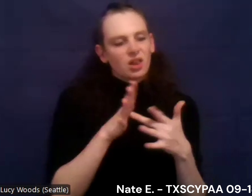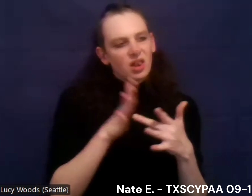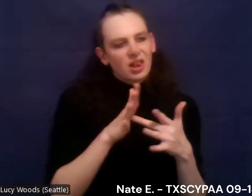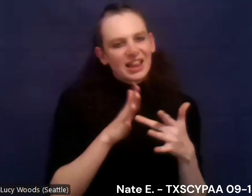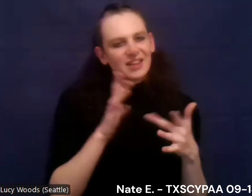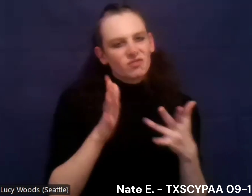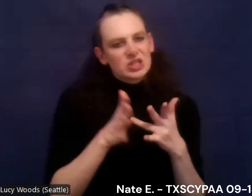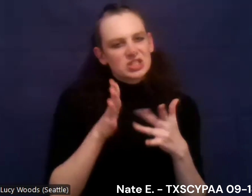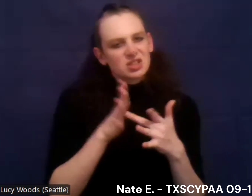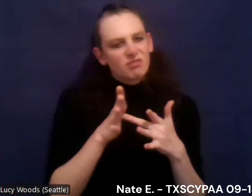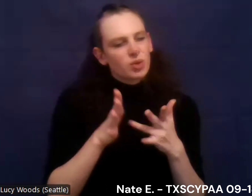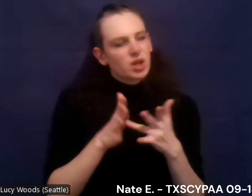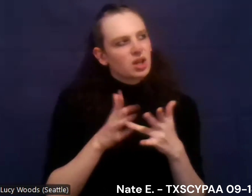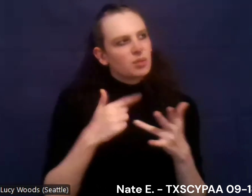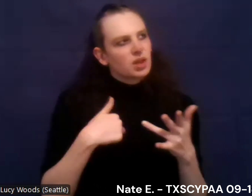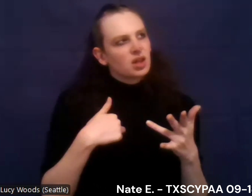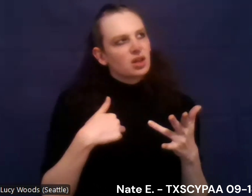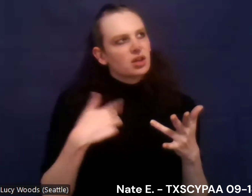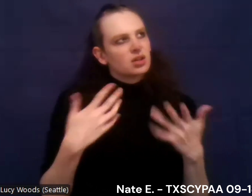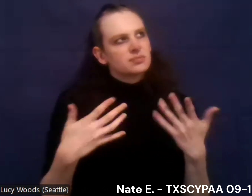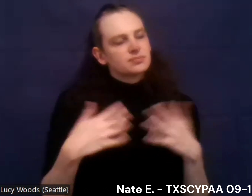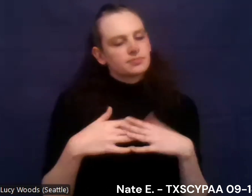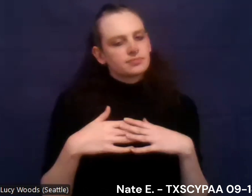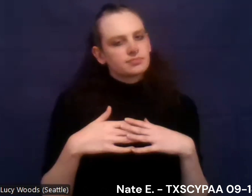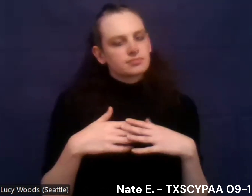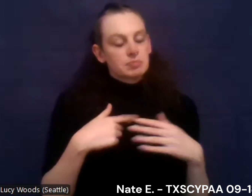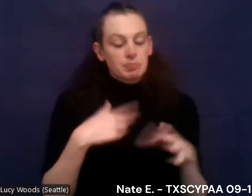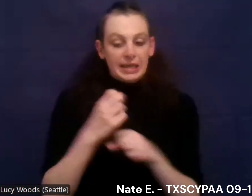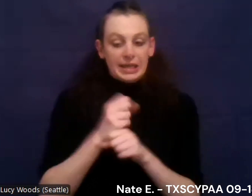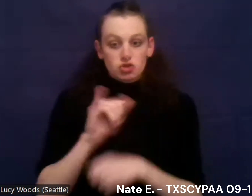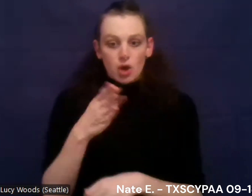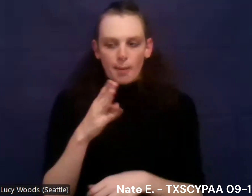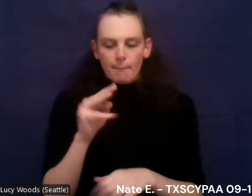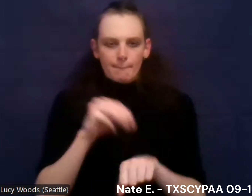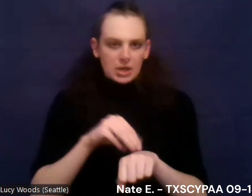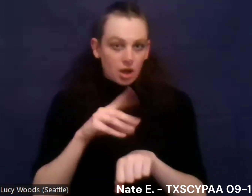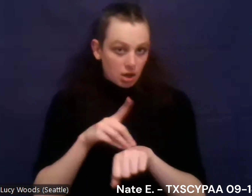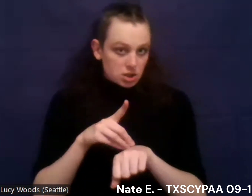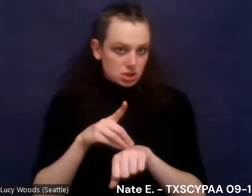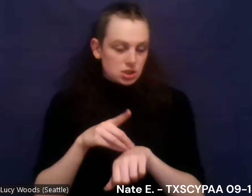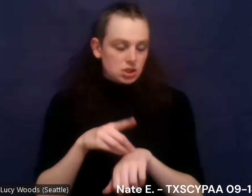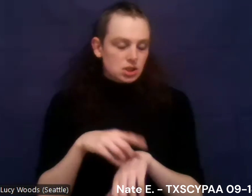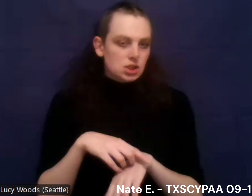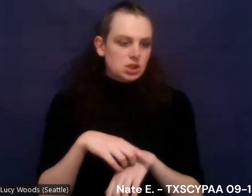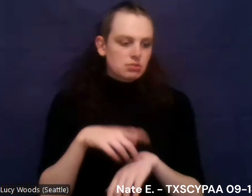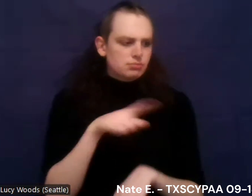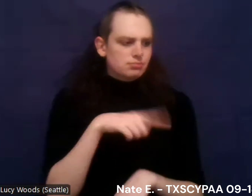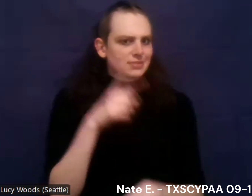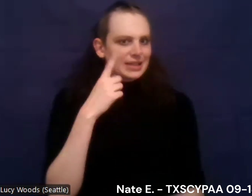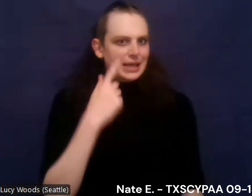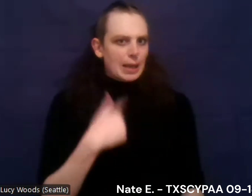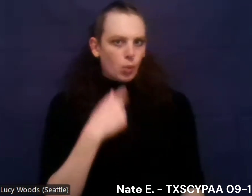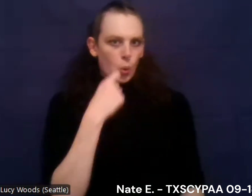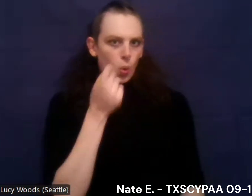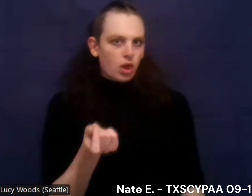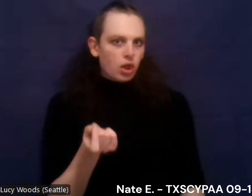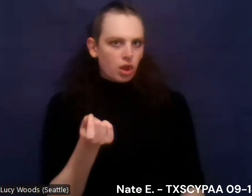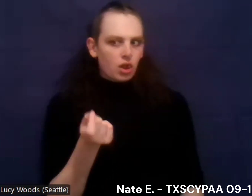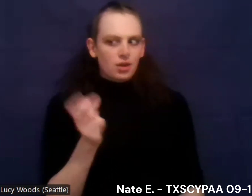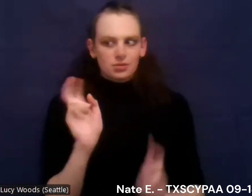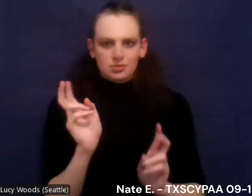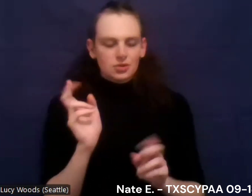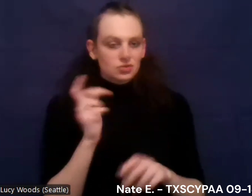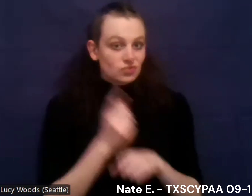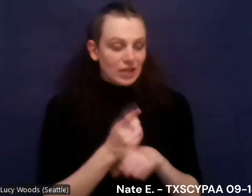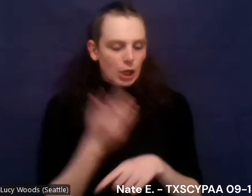freshman, sophomore. And yeah, I get this job at McDonald's, man, and like these guys think I'm cool, right? Because like